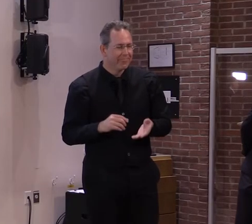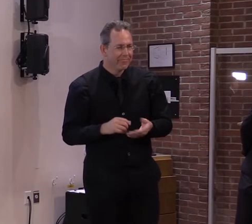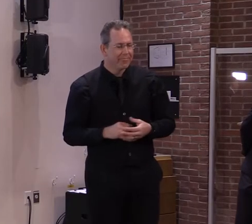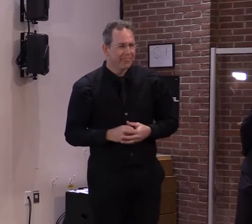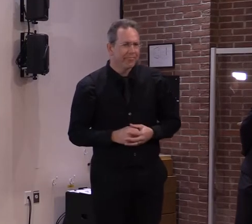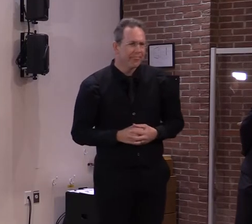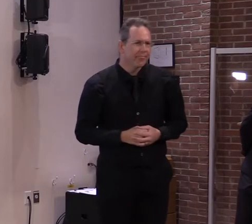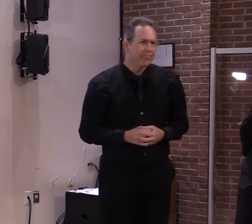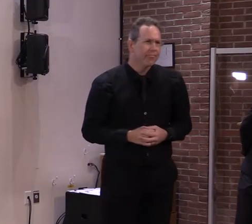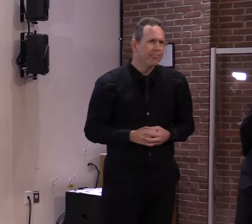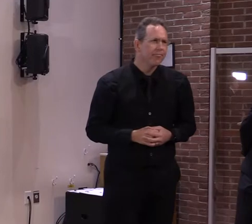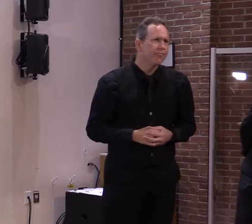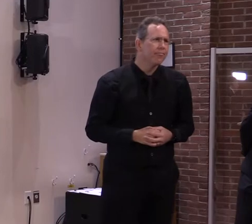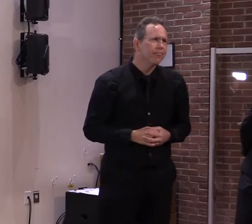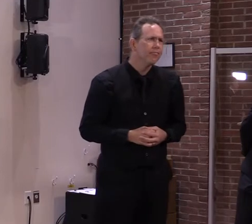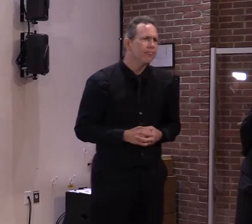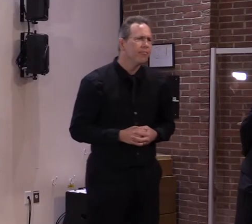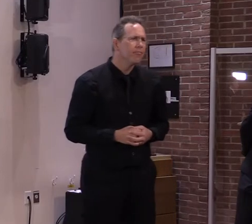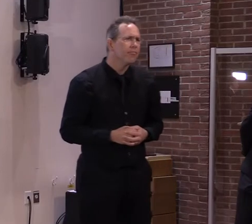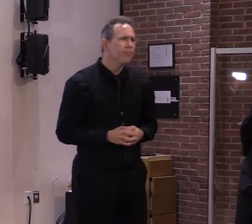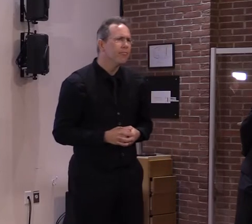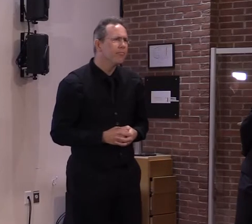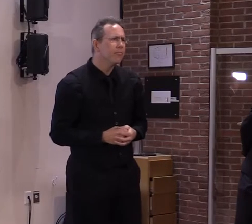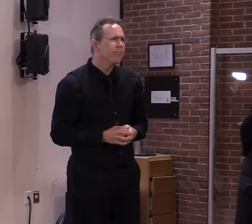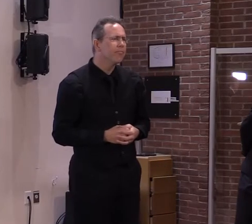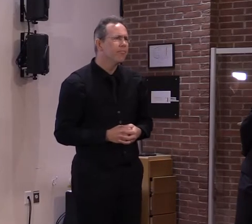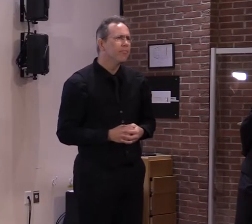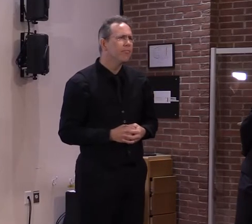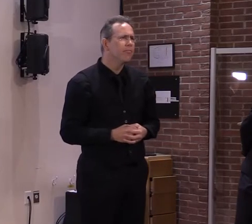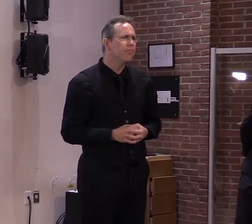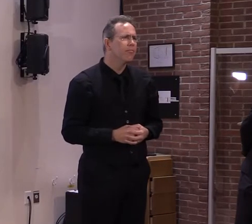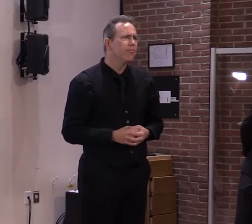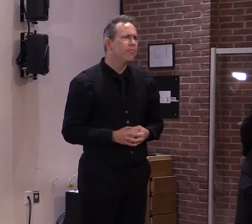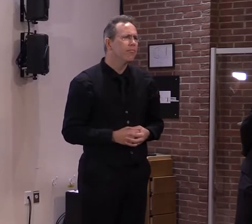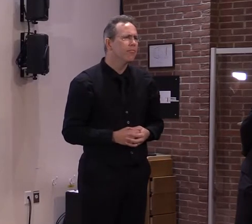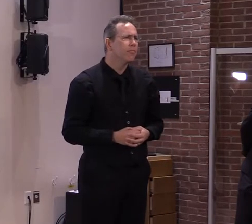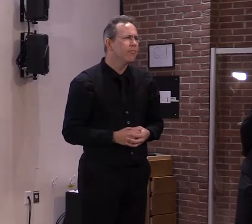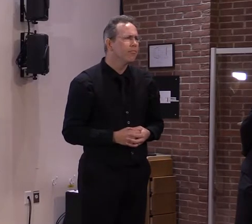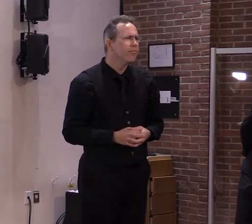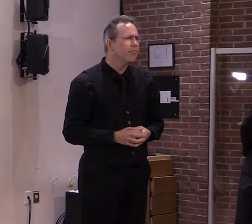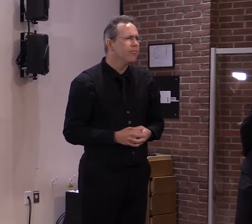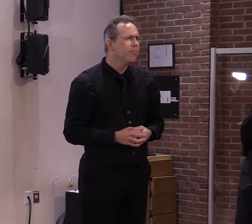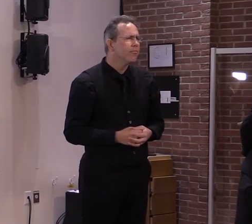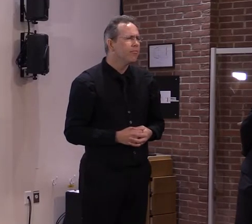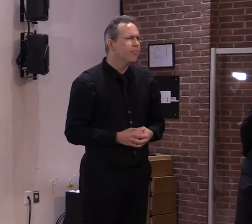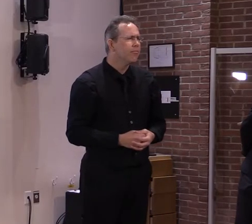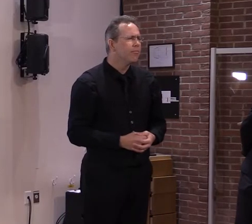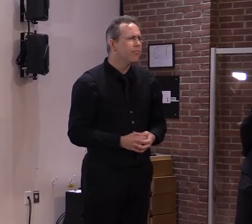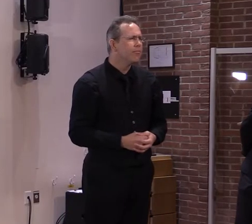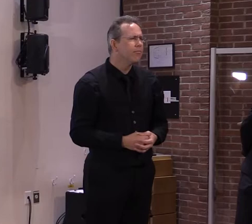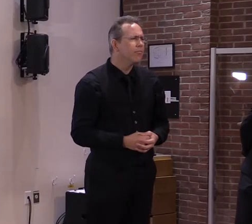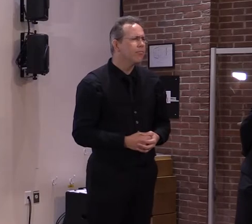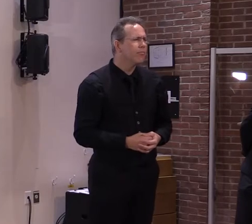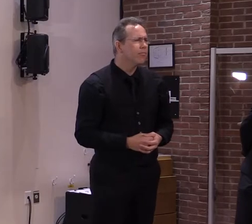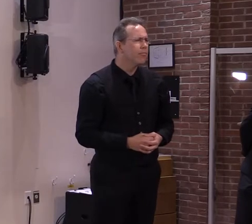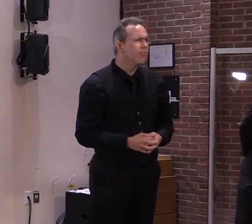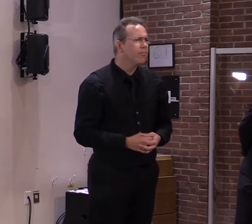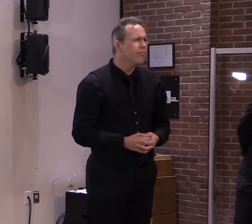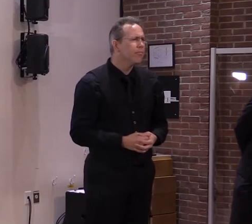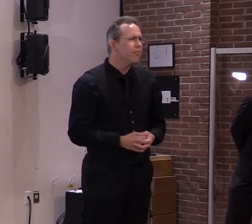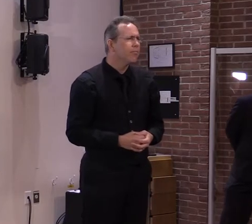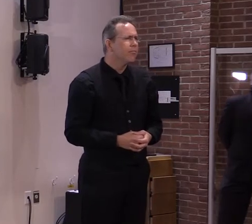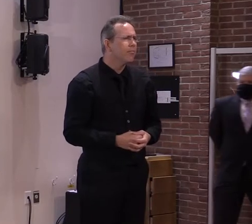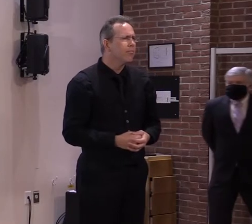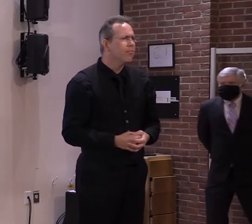With this 90-day, with this Ford Vermont program, what is the plan for getting state employees back into state